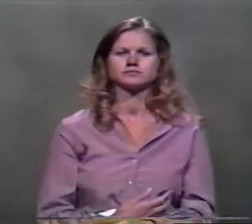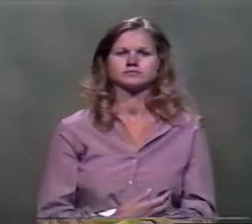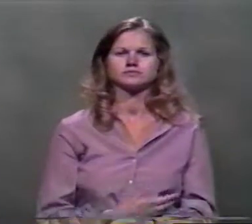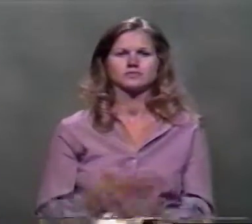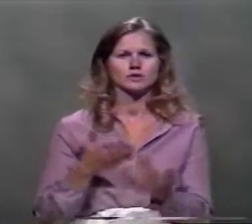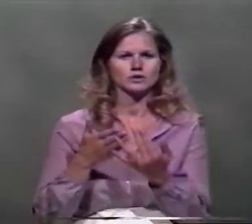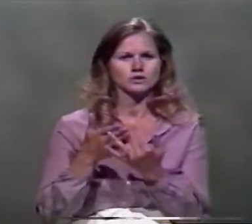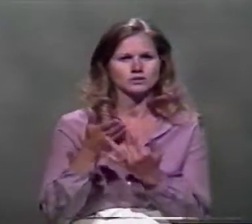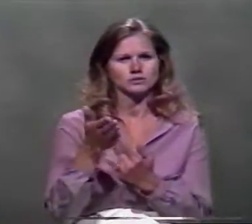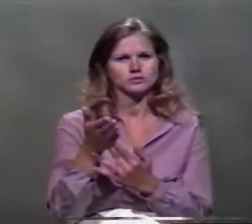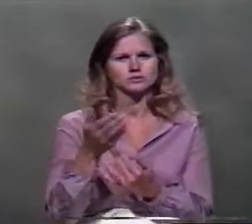Through.